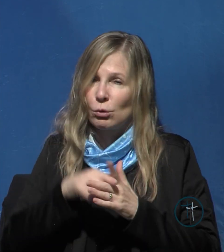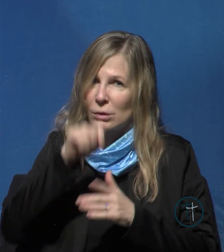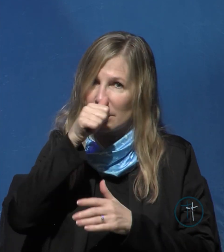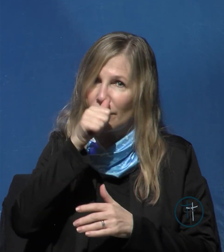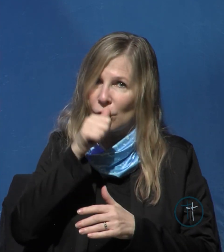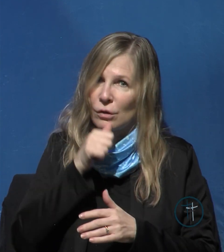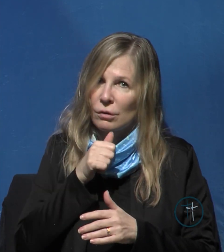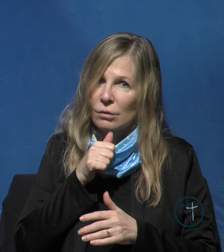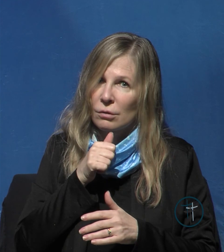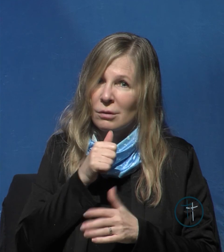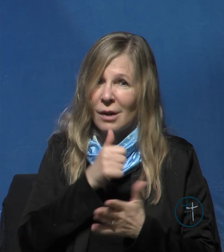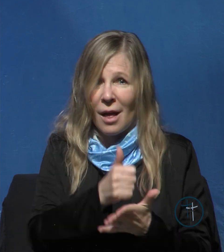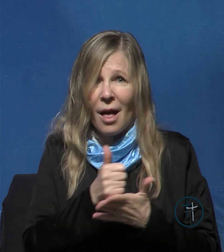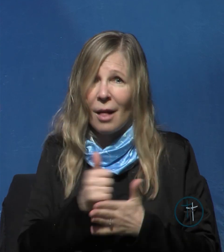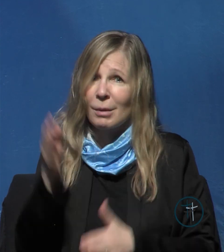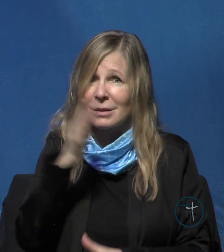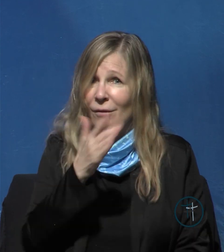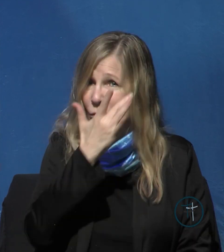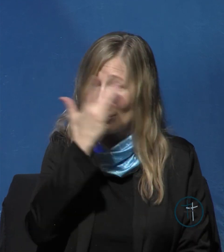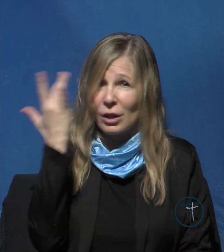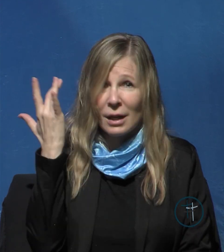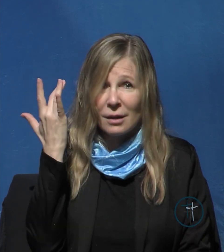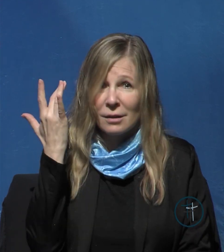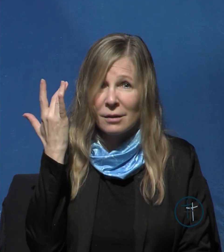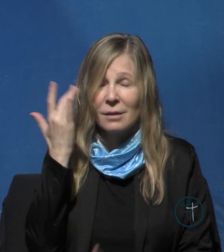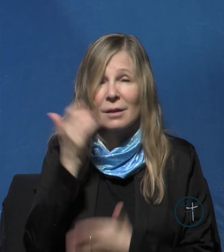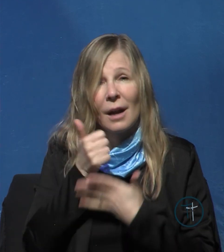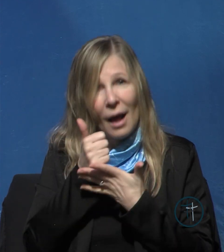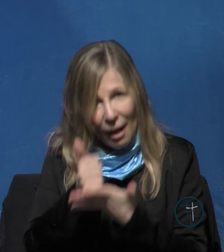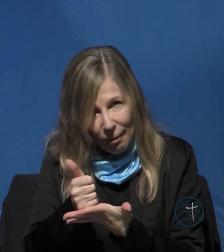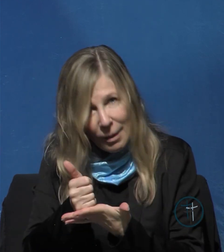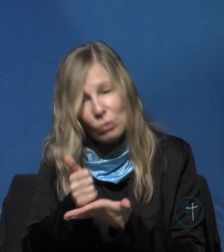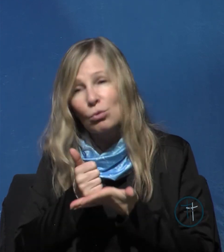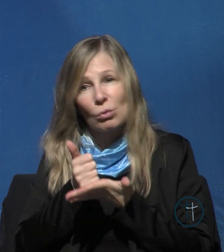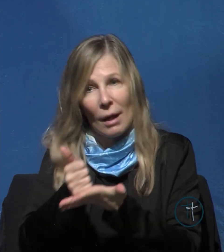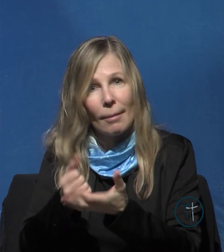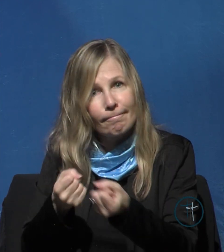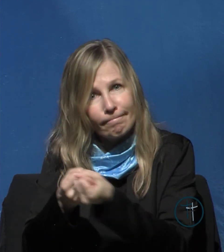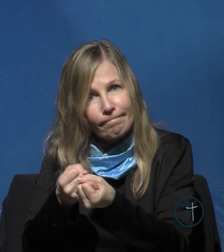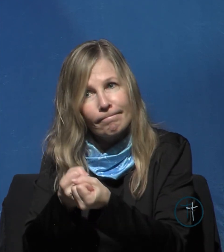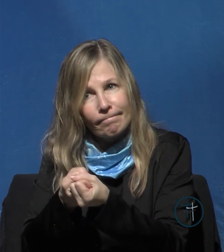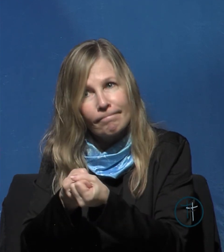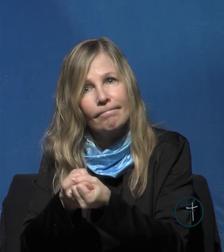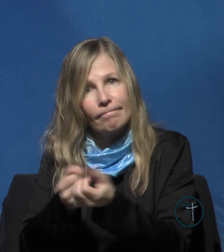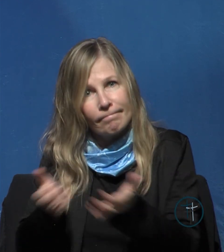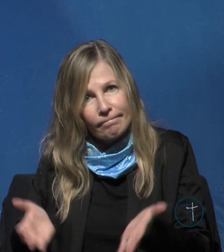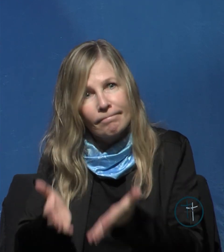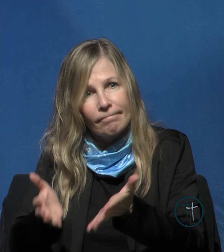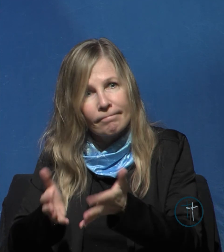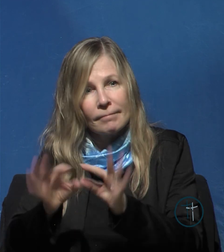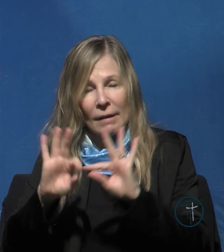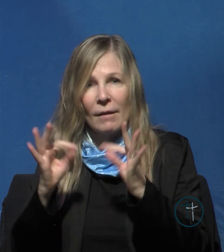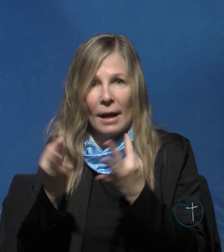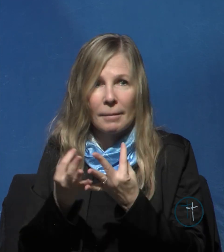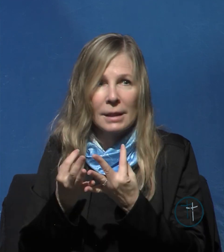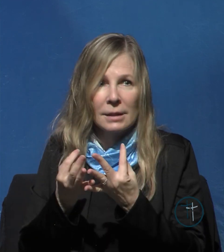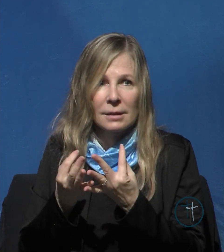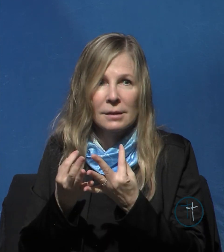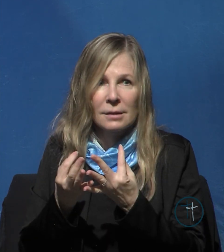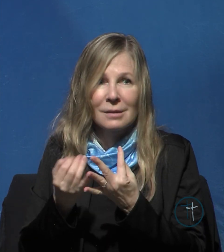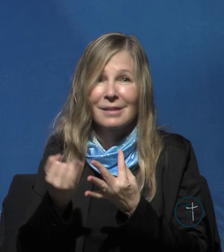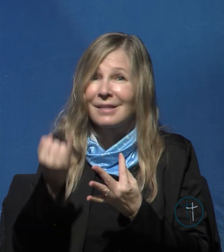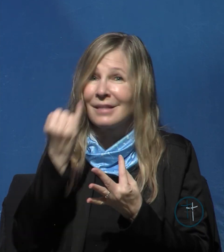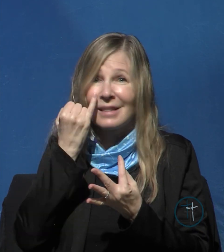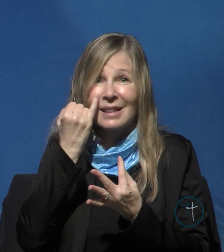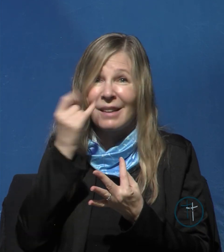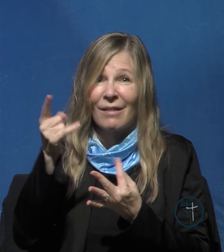us never forget them. Help us to tangibly come alongside brothers and sisters in Christ and their families if they're